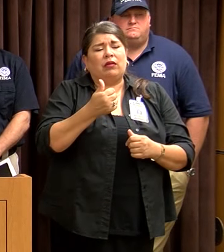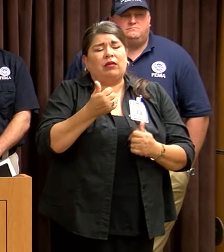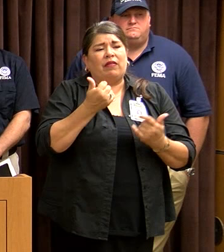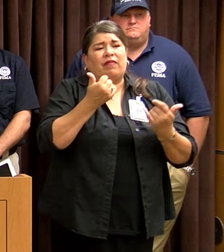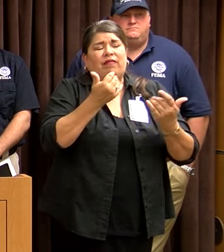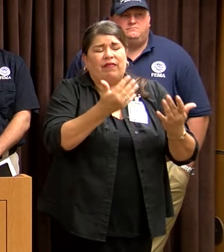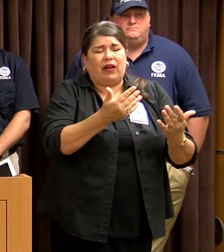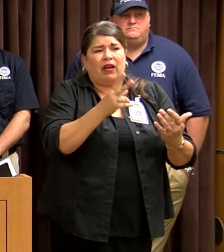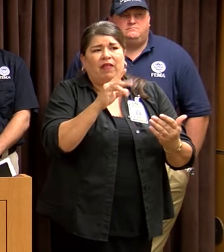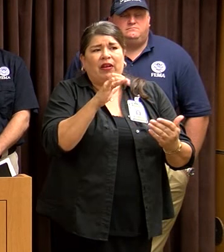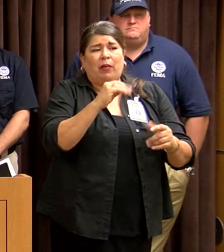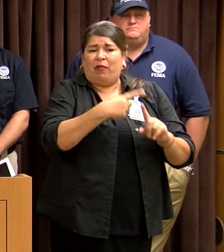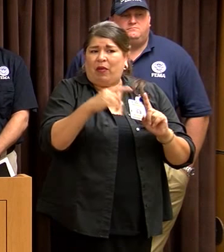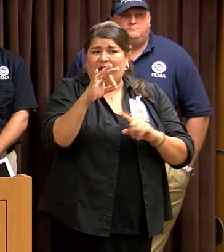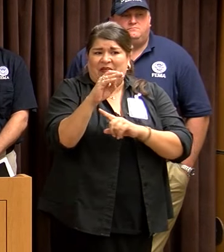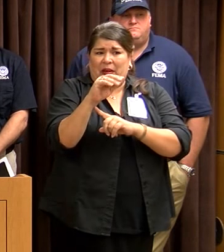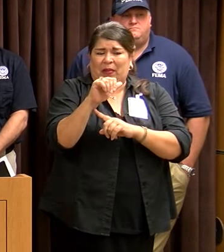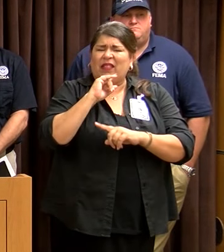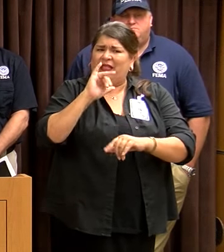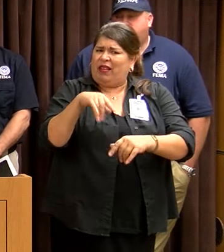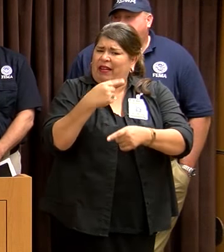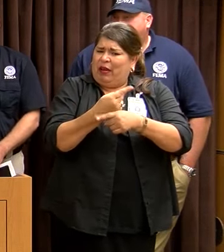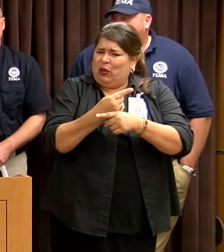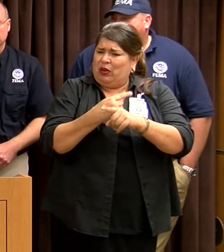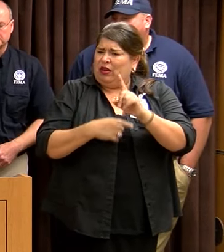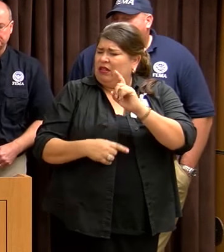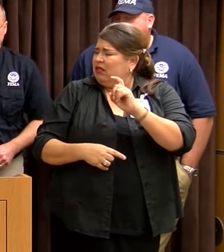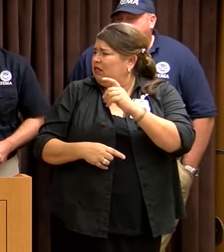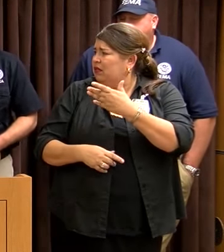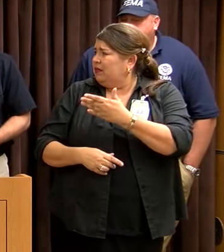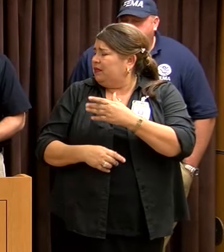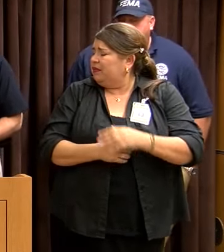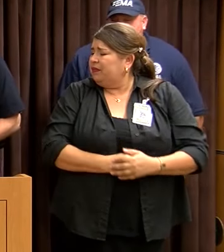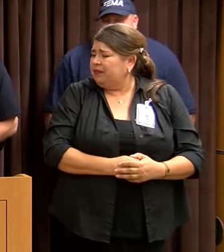FEMA. Is that accurate?